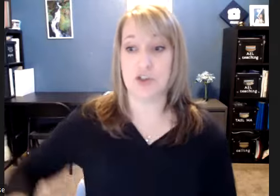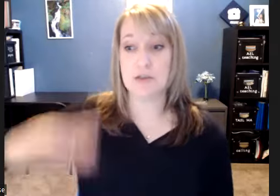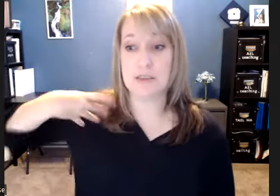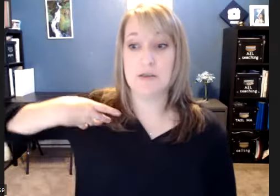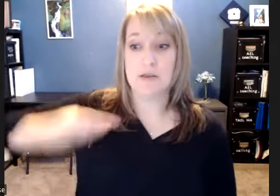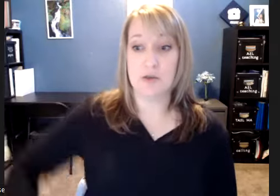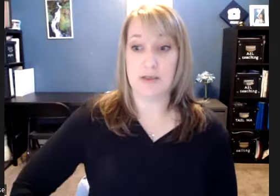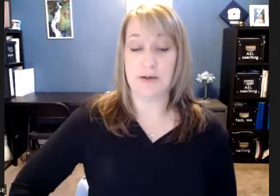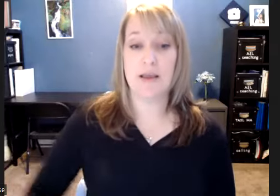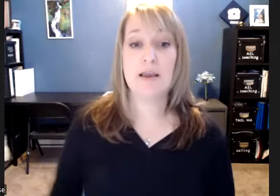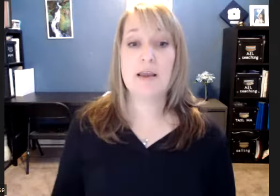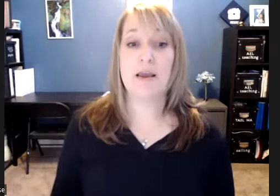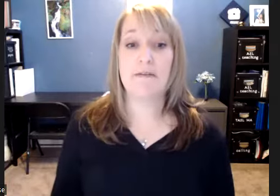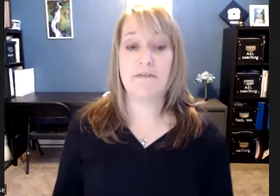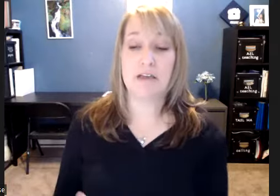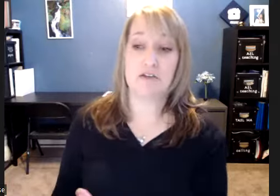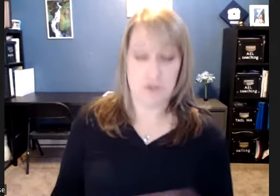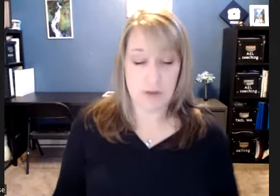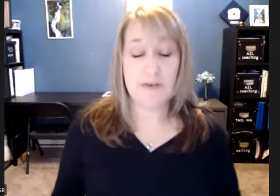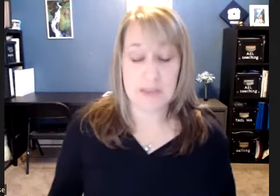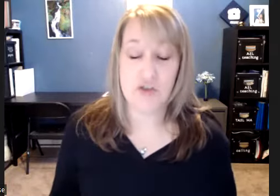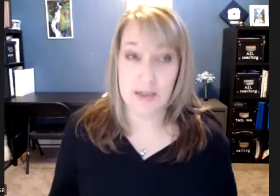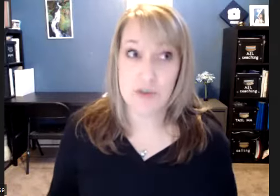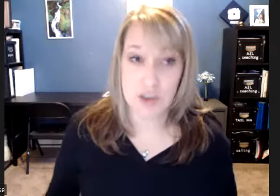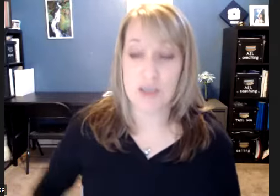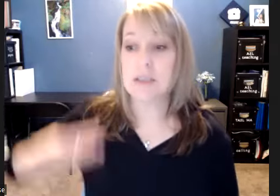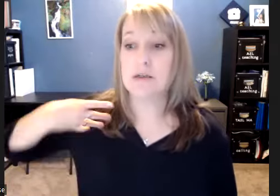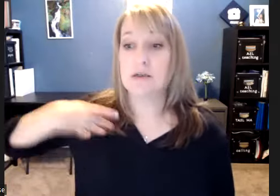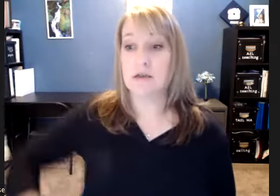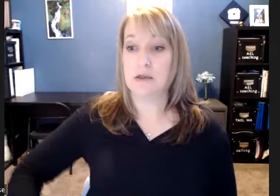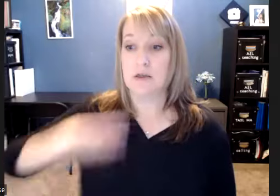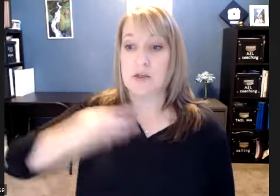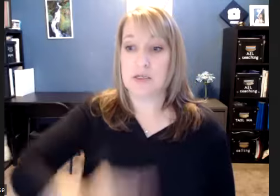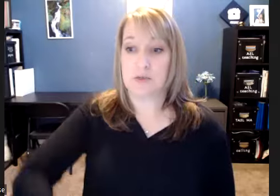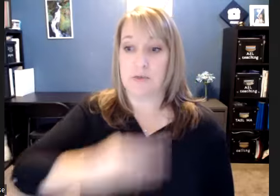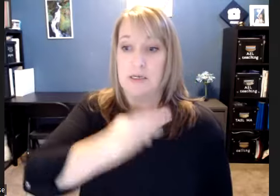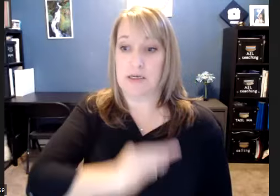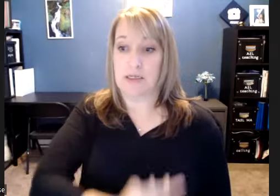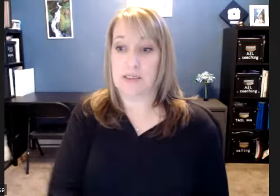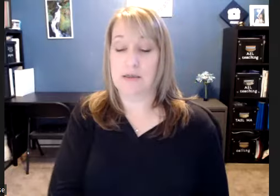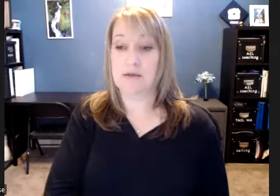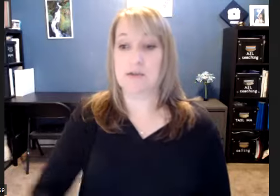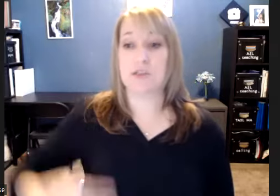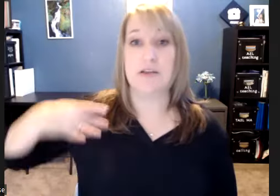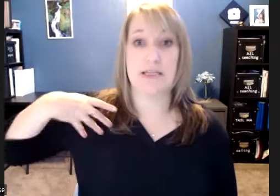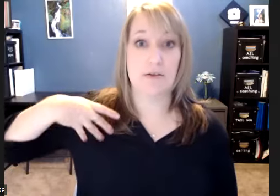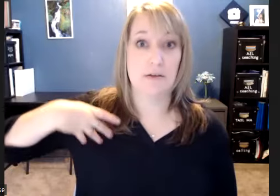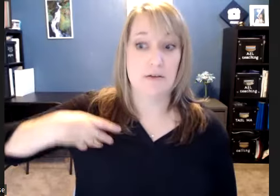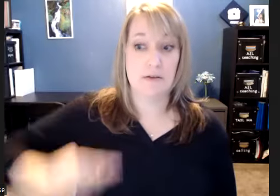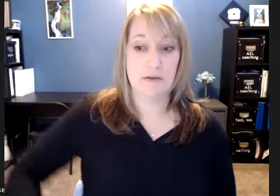shirt, you can do it that way. If it's a striped shirt, you need to repeat it. Let me slow that down.